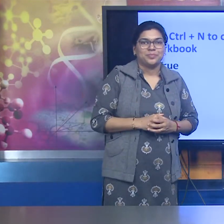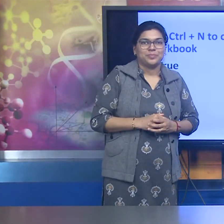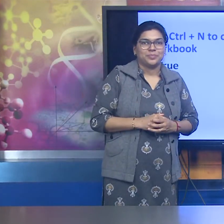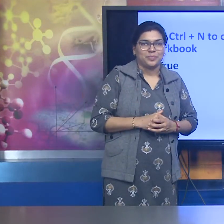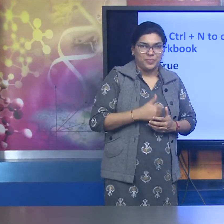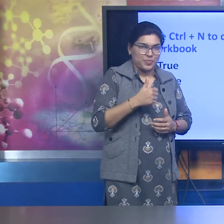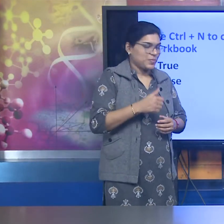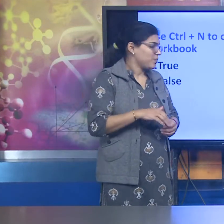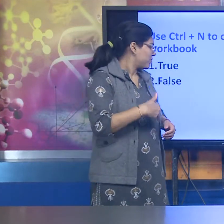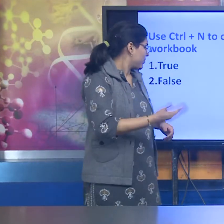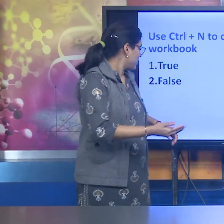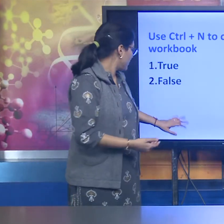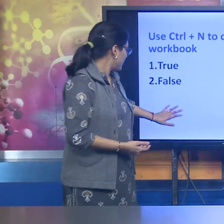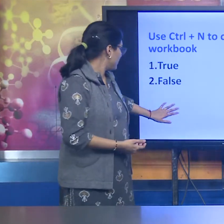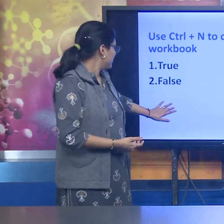true or false?